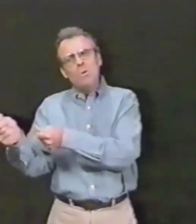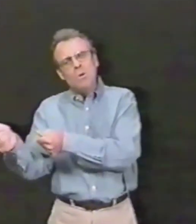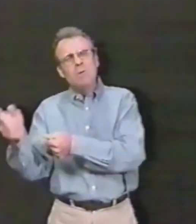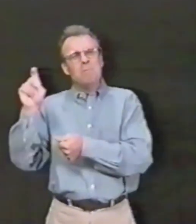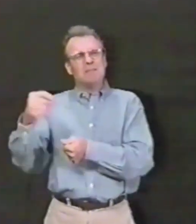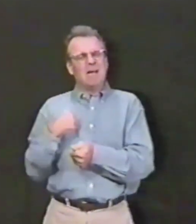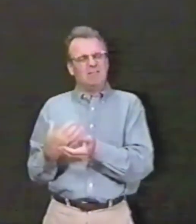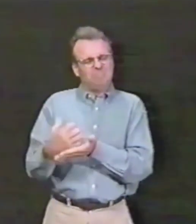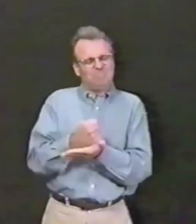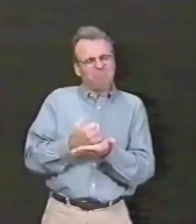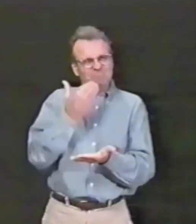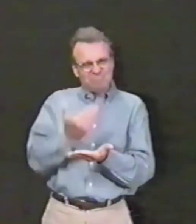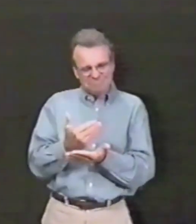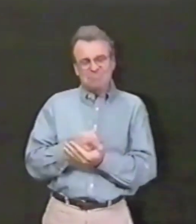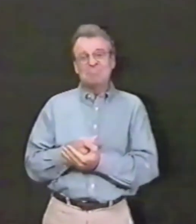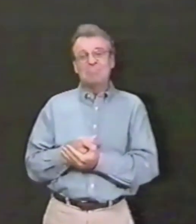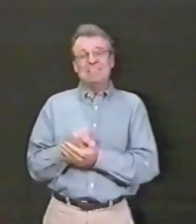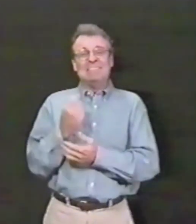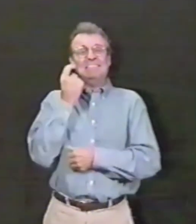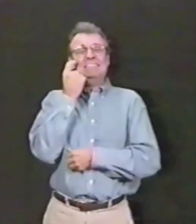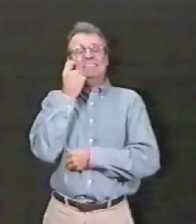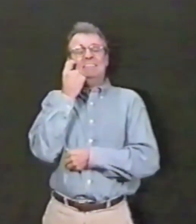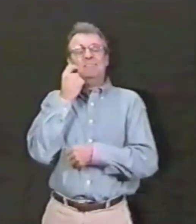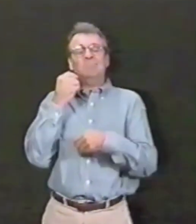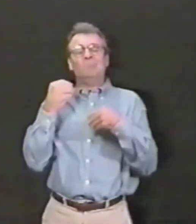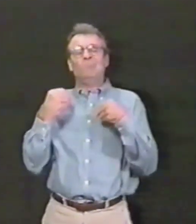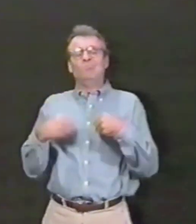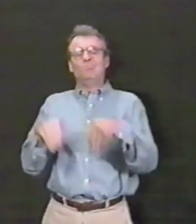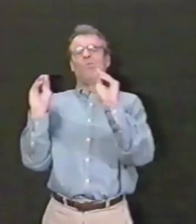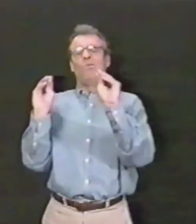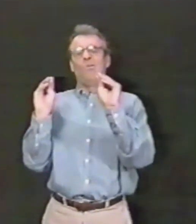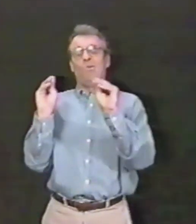gas is, and getting a license.